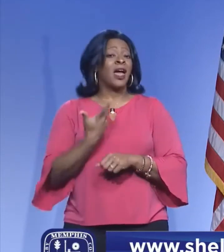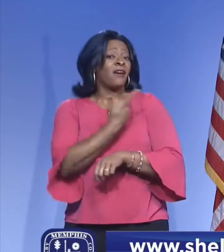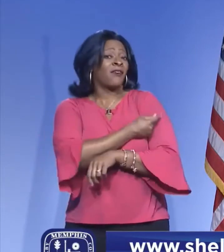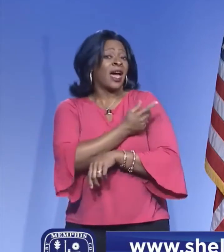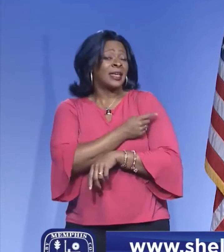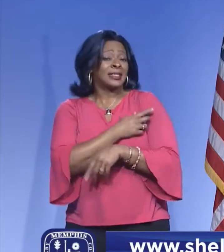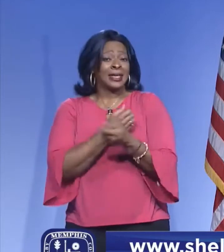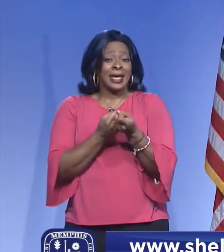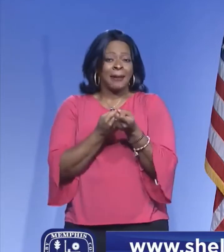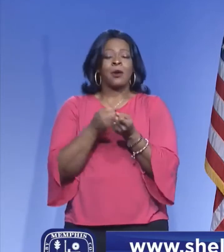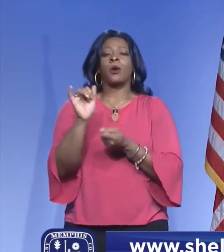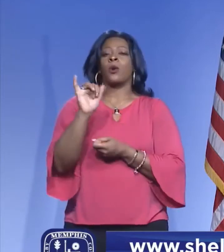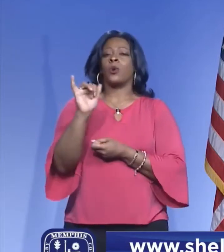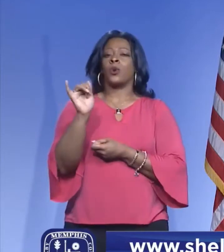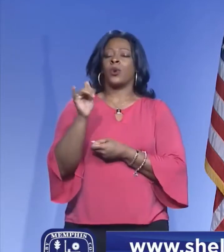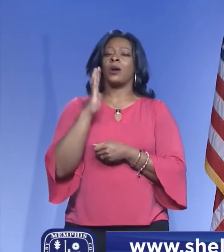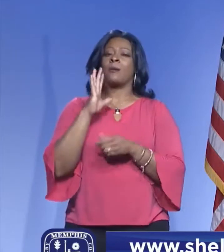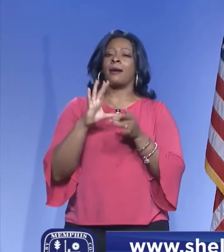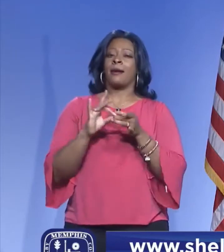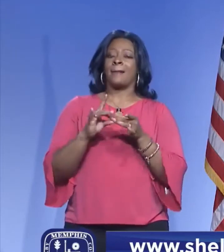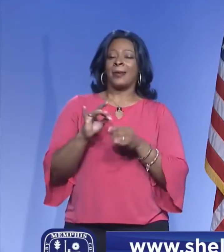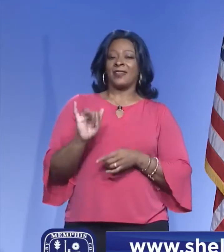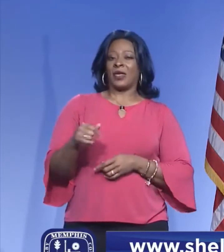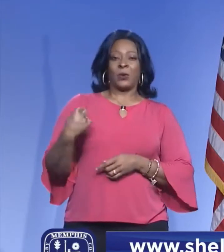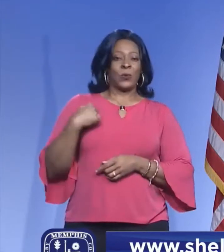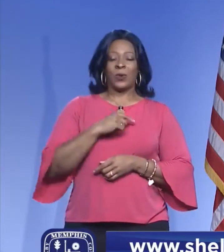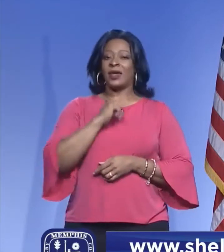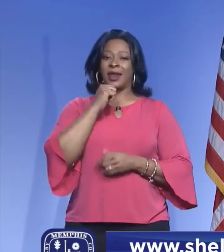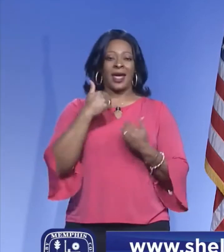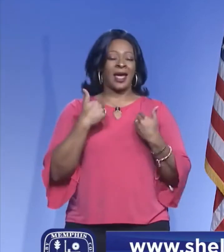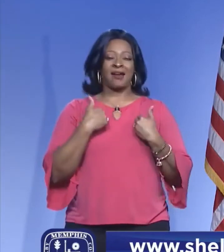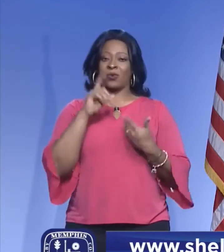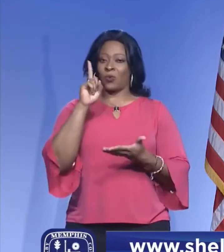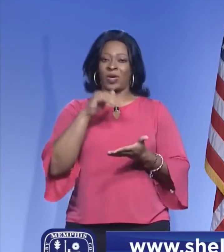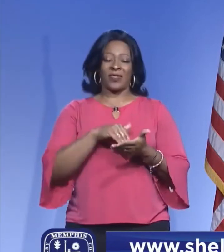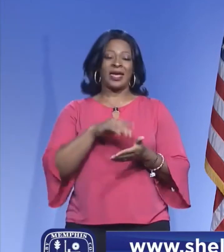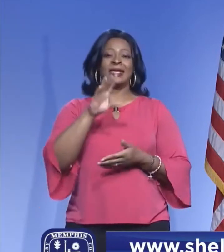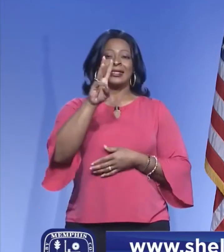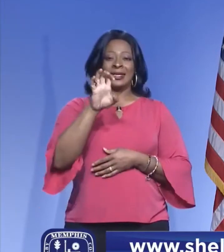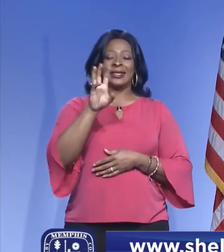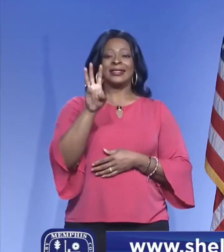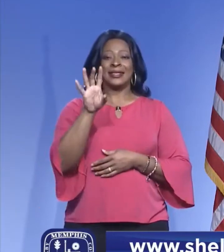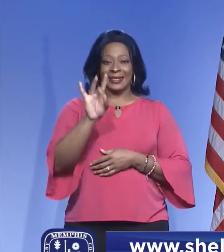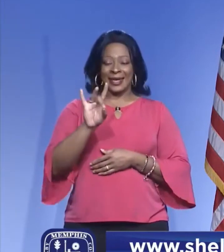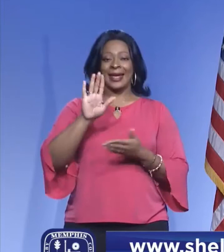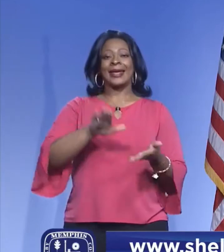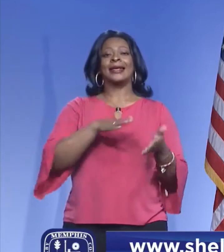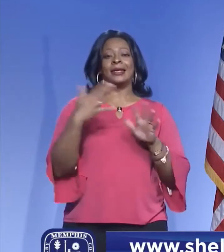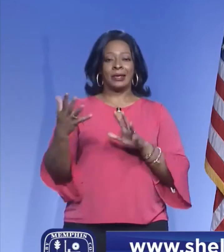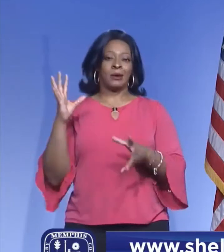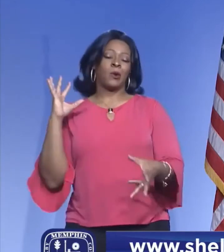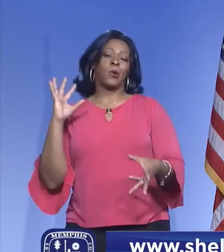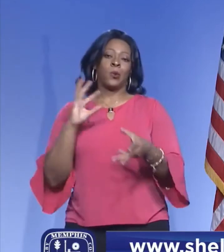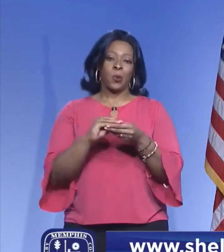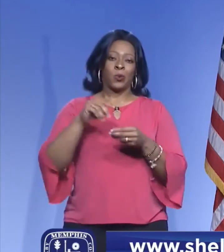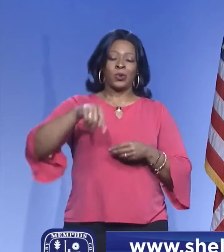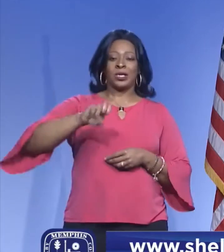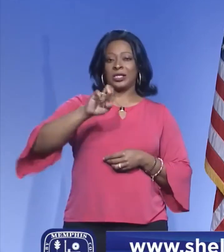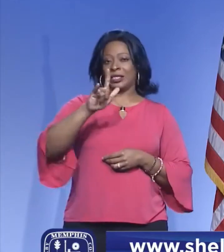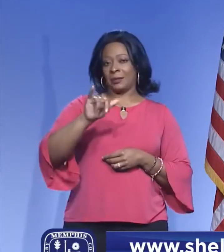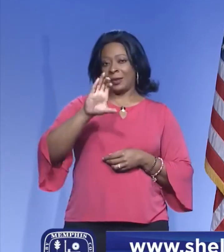well, also I will say that we do have 1,668 deaths in Shelby County